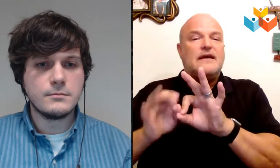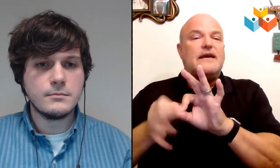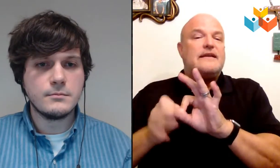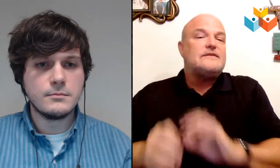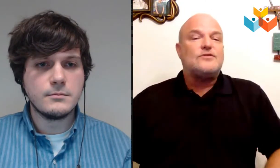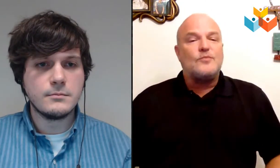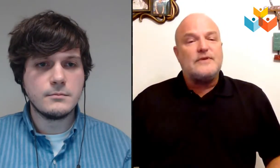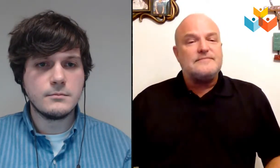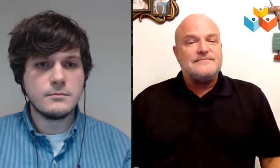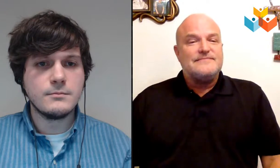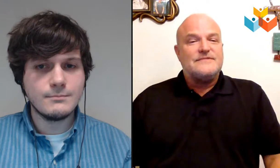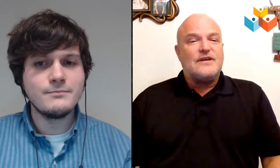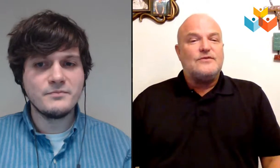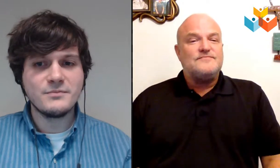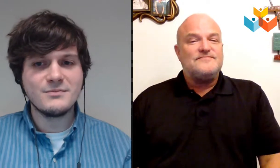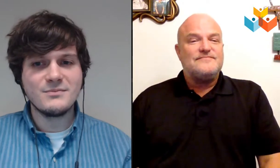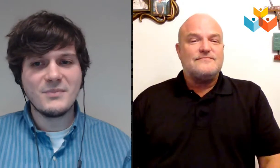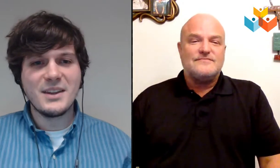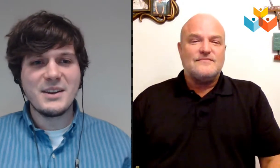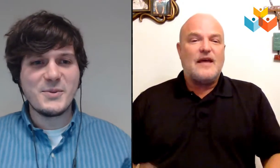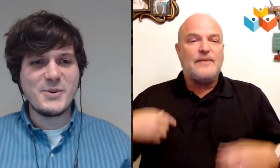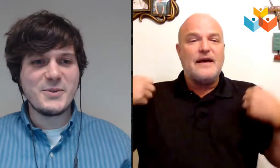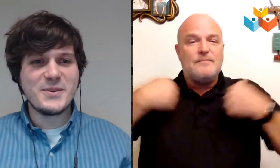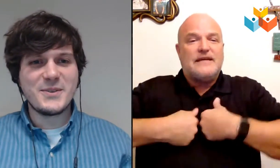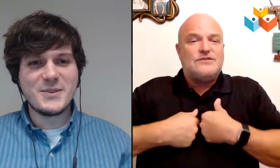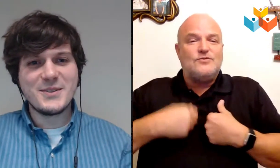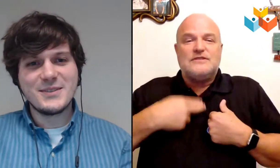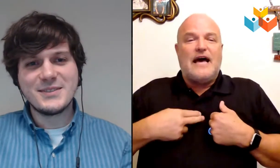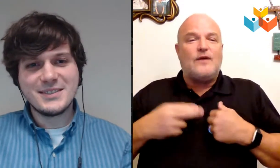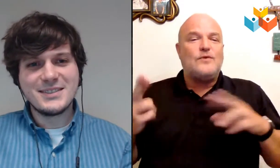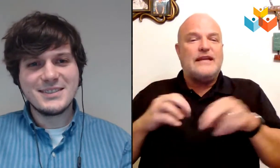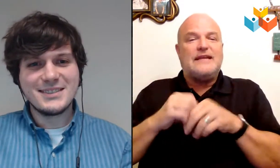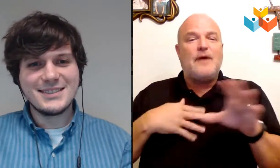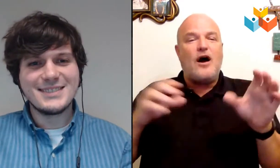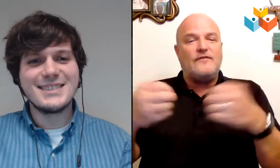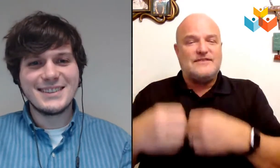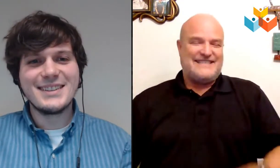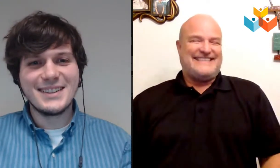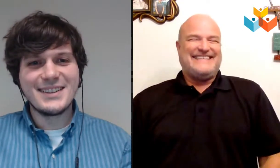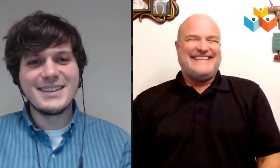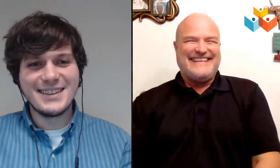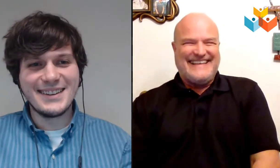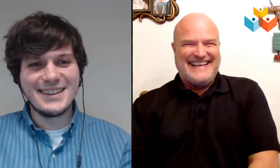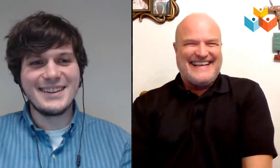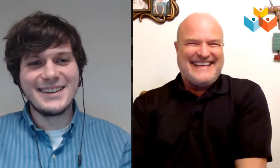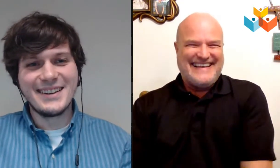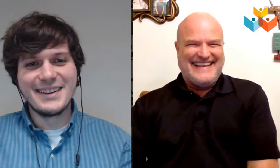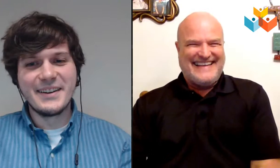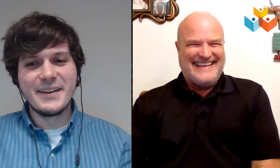Capitol and interpret. So had my suit and tie ready in my office.